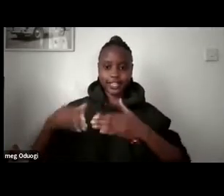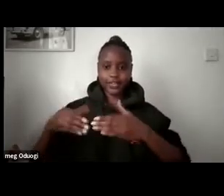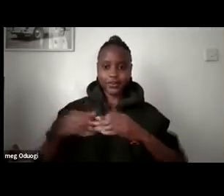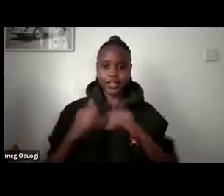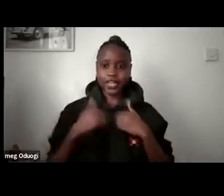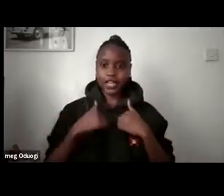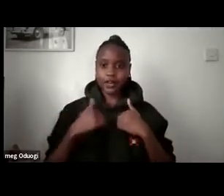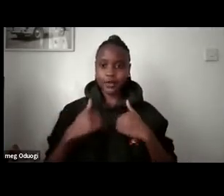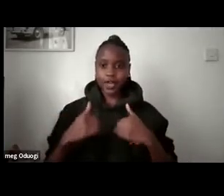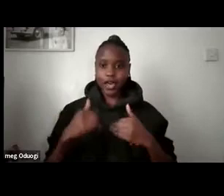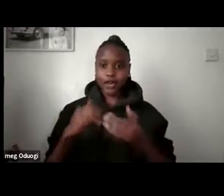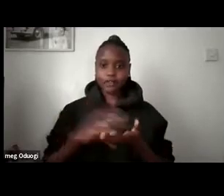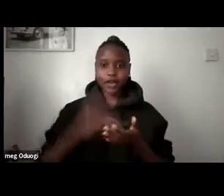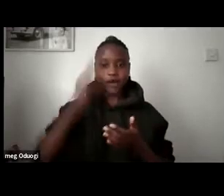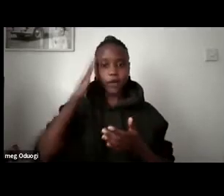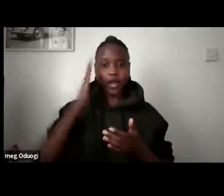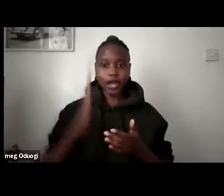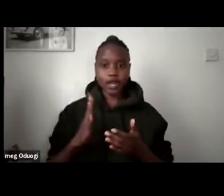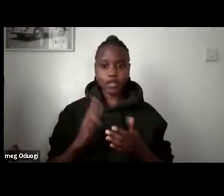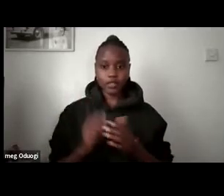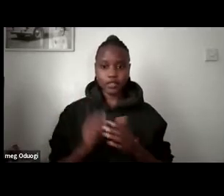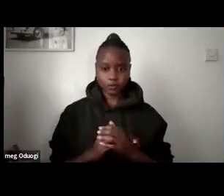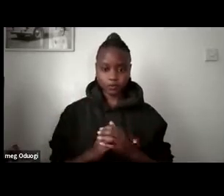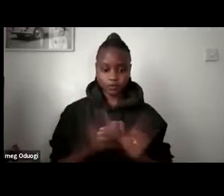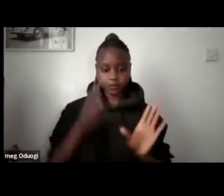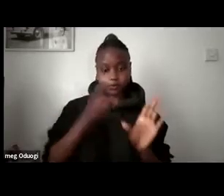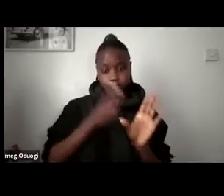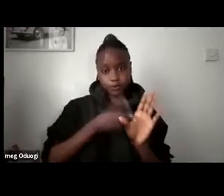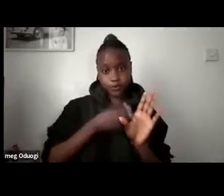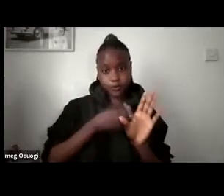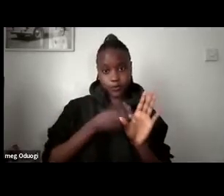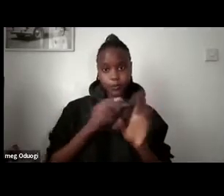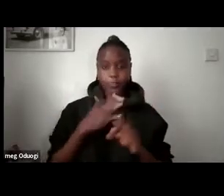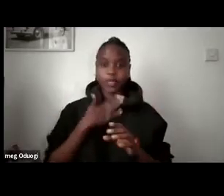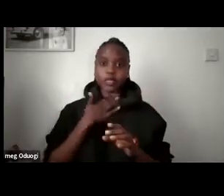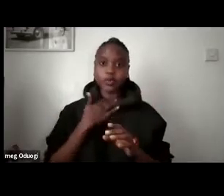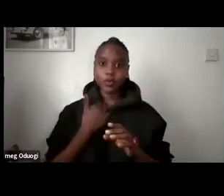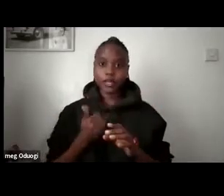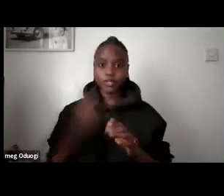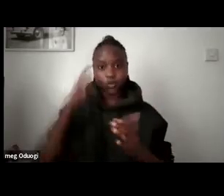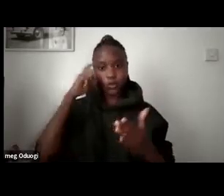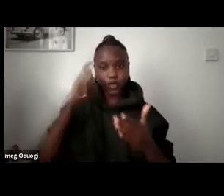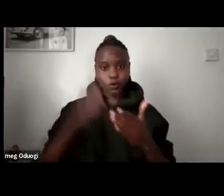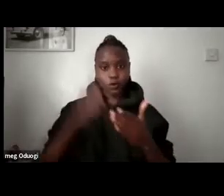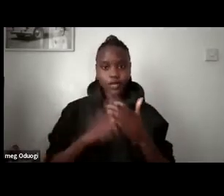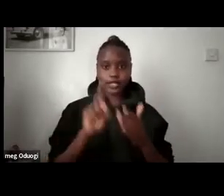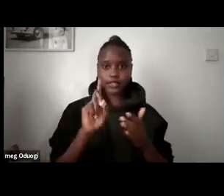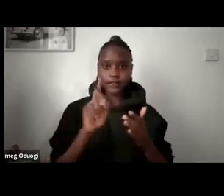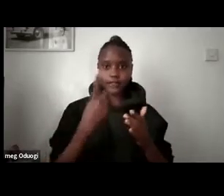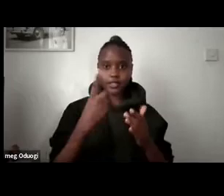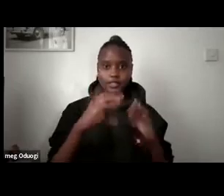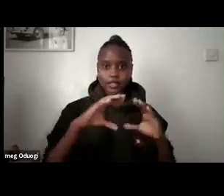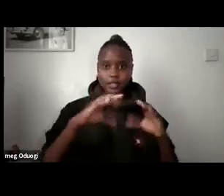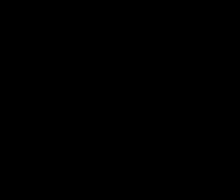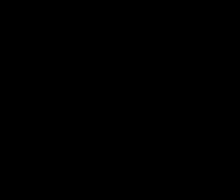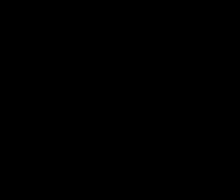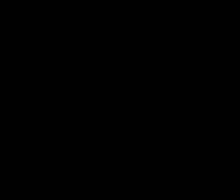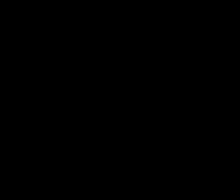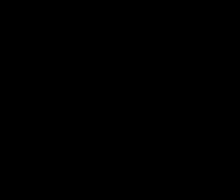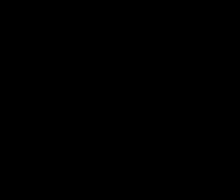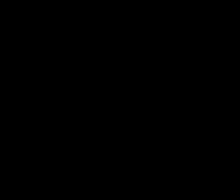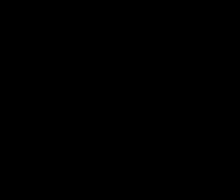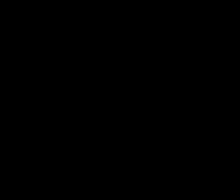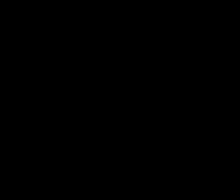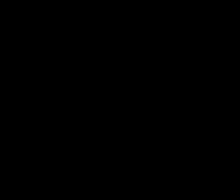our learners who participated, and we wanted to recognize the first category in this section, which is the primary